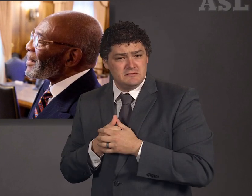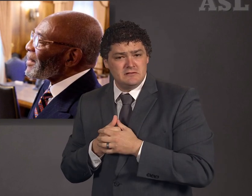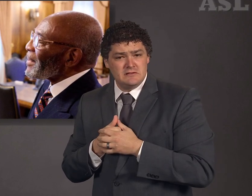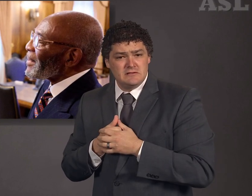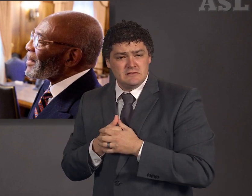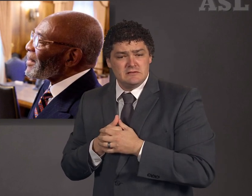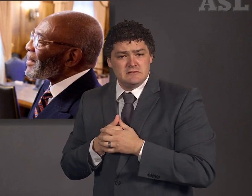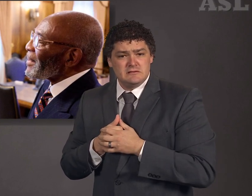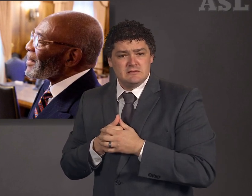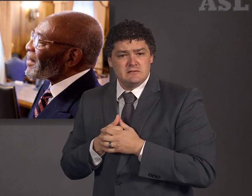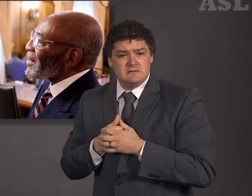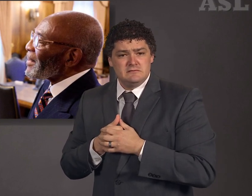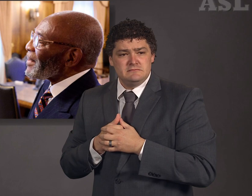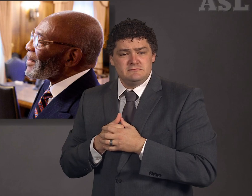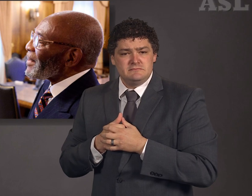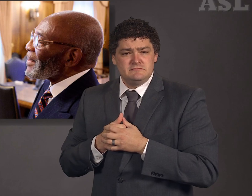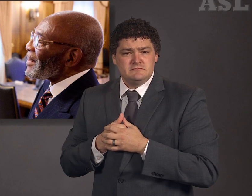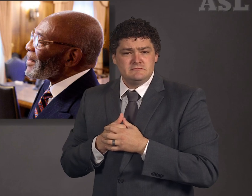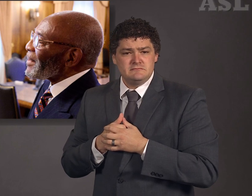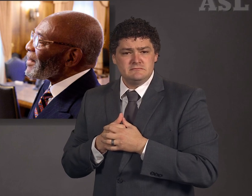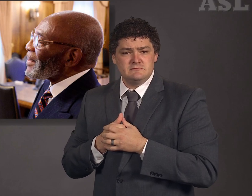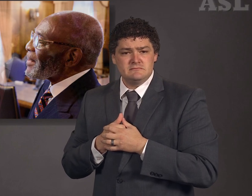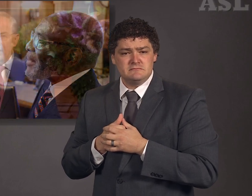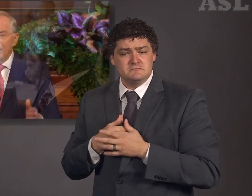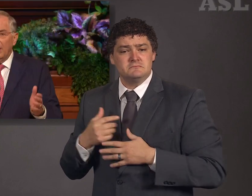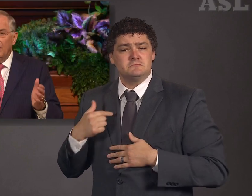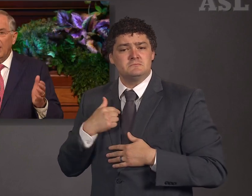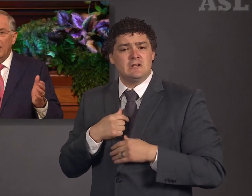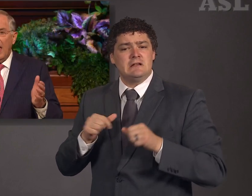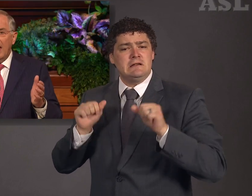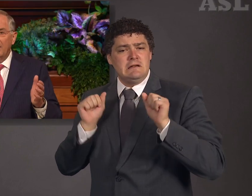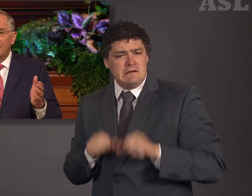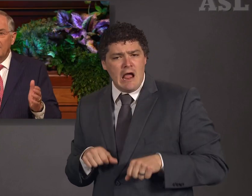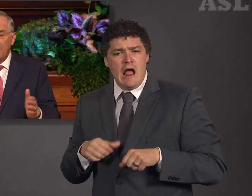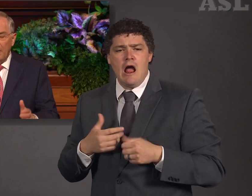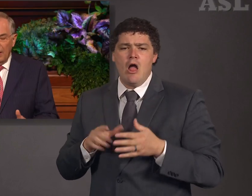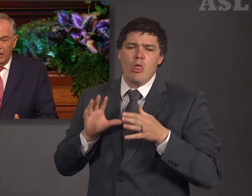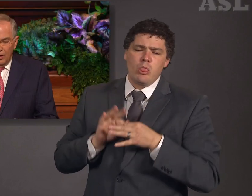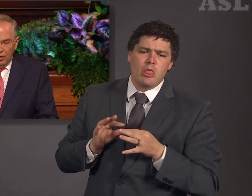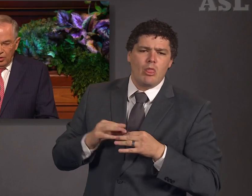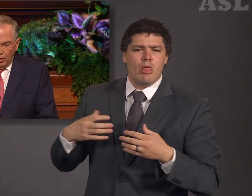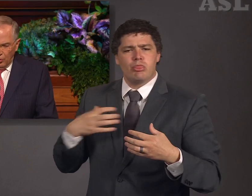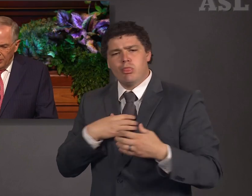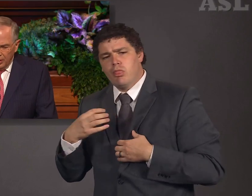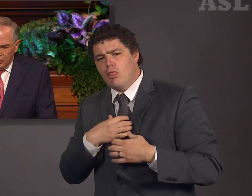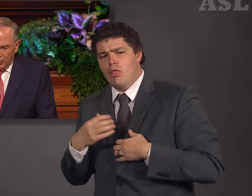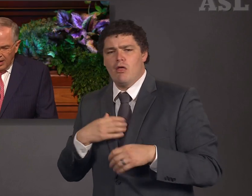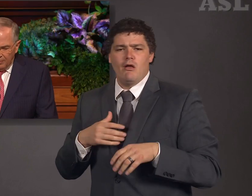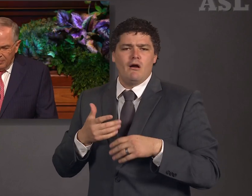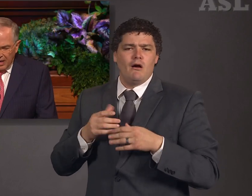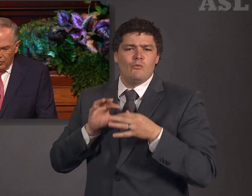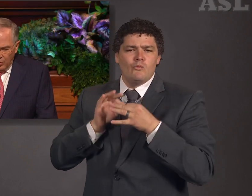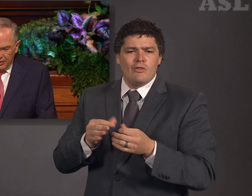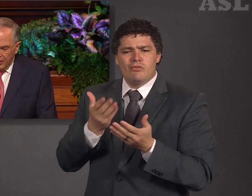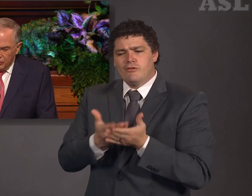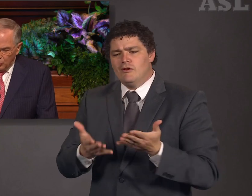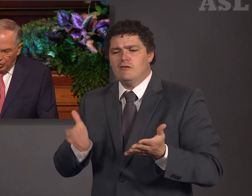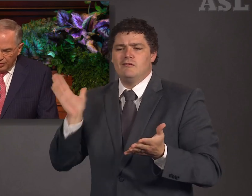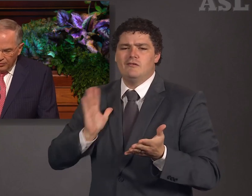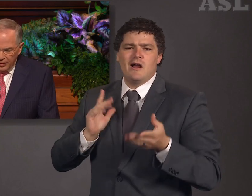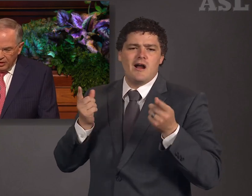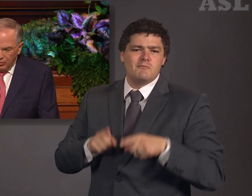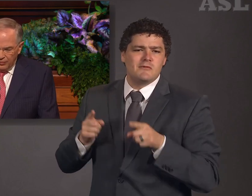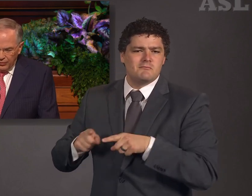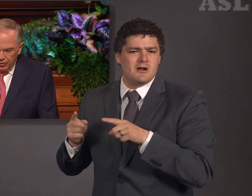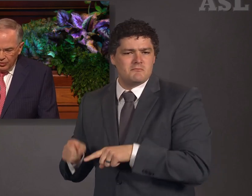best leadership our country has to offer." He then added, "We can gripe about the way things